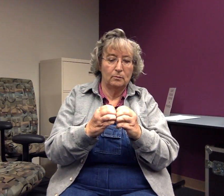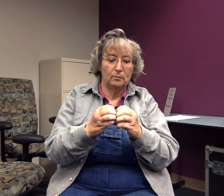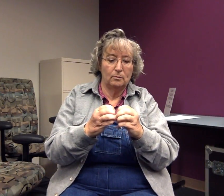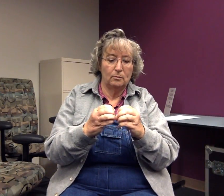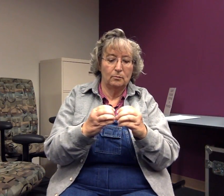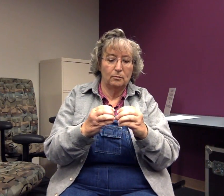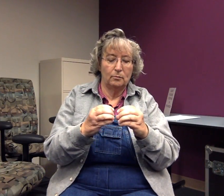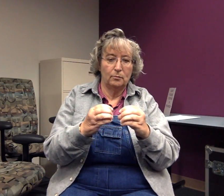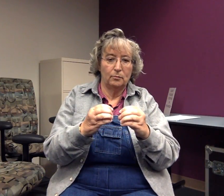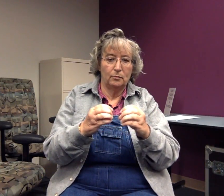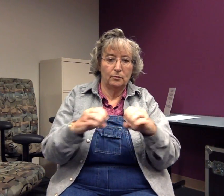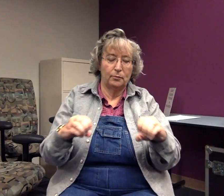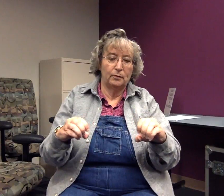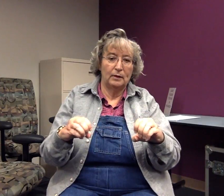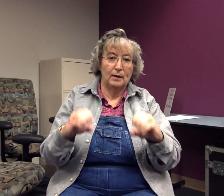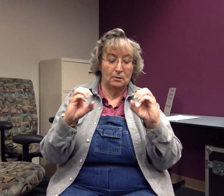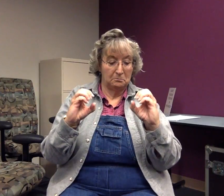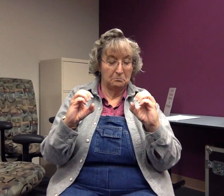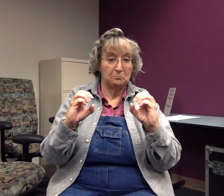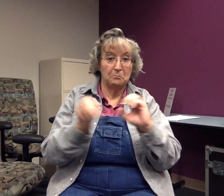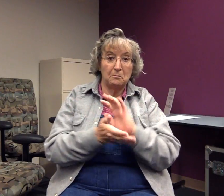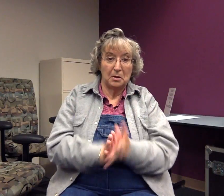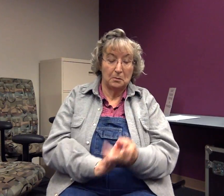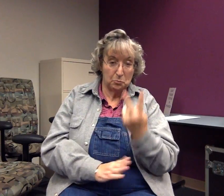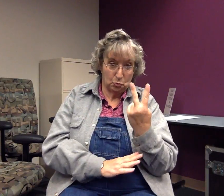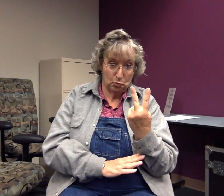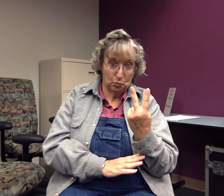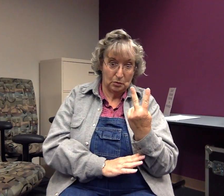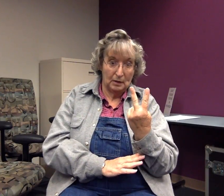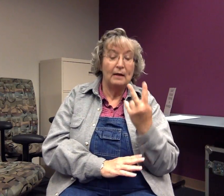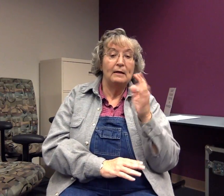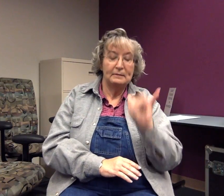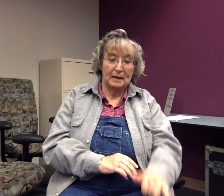and then separates into two distinct cells. This is how you grow.